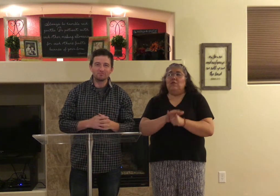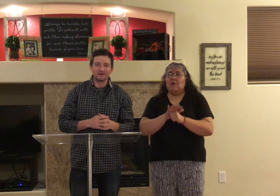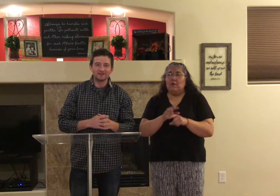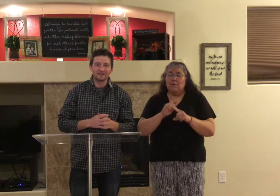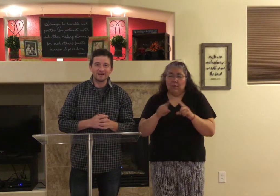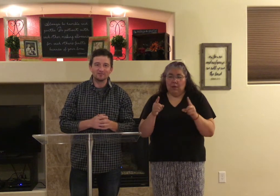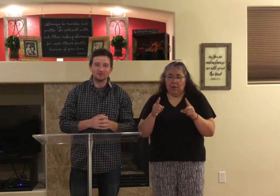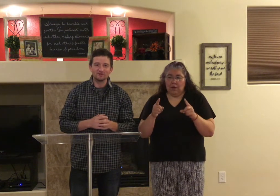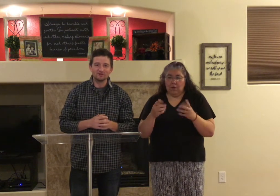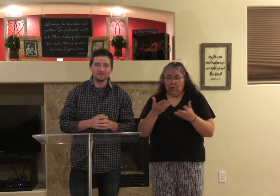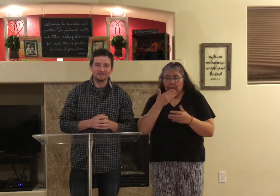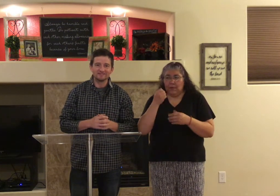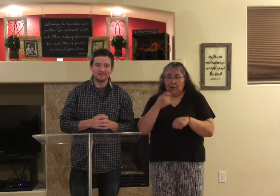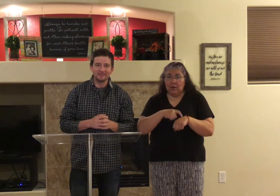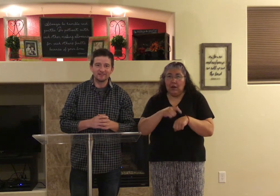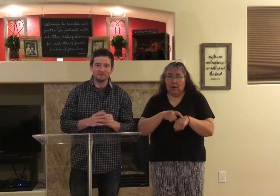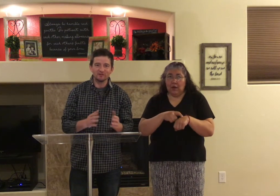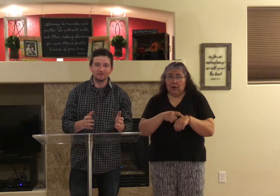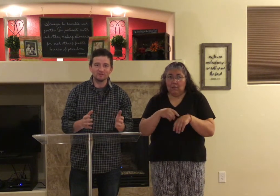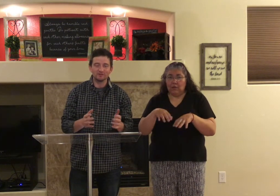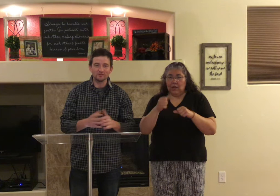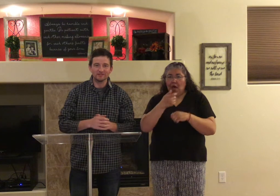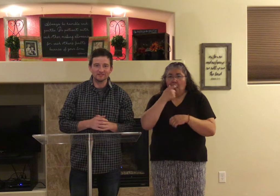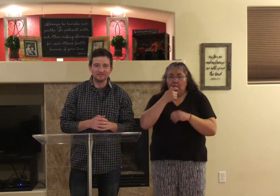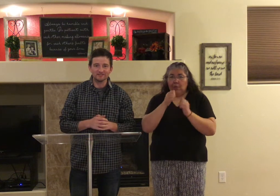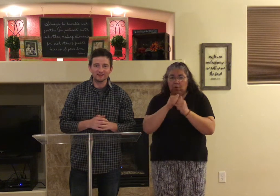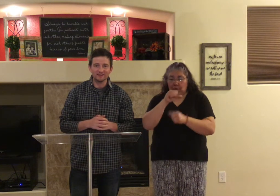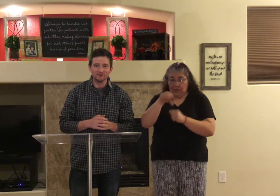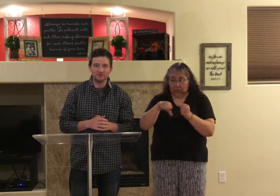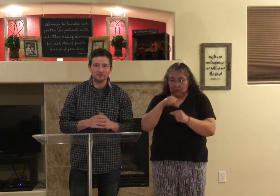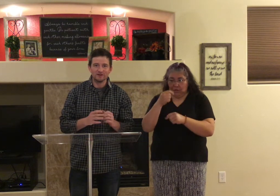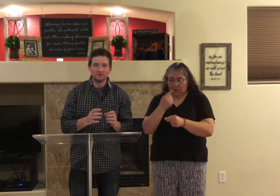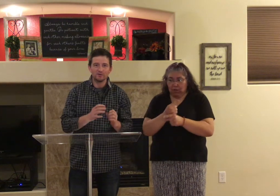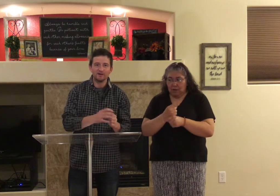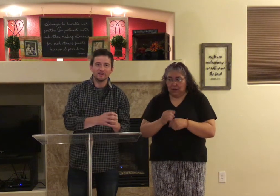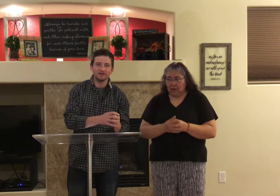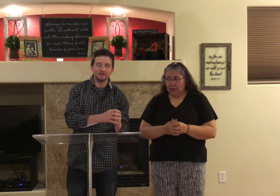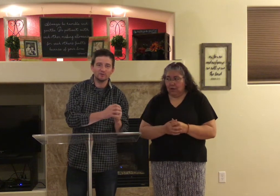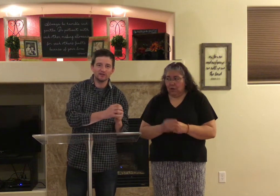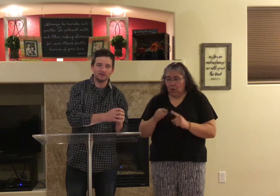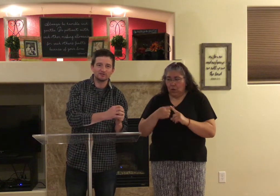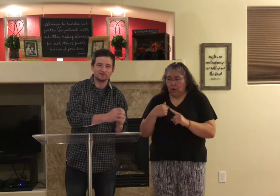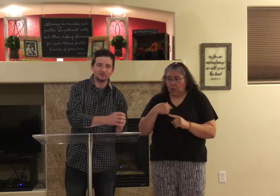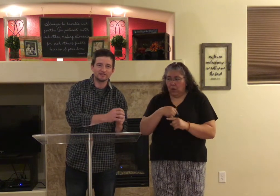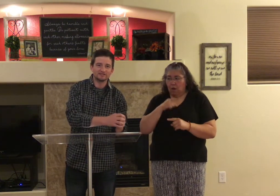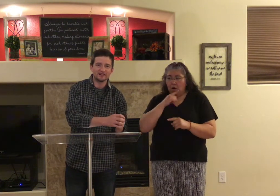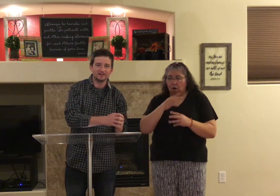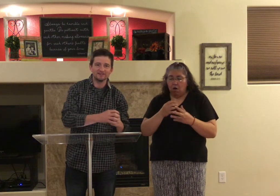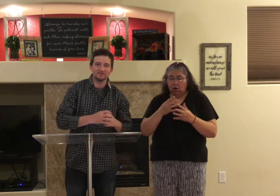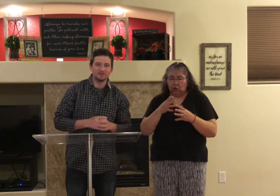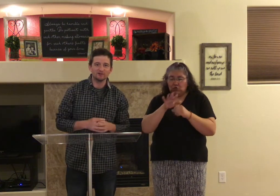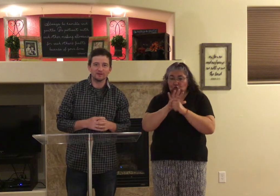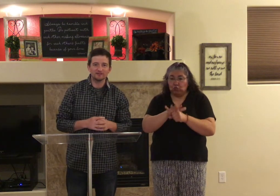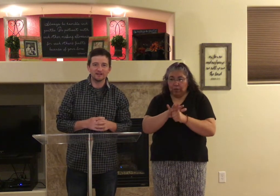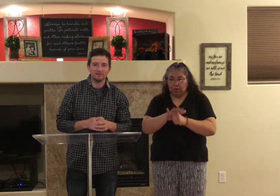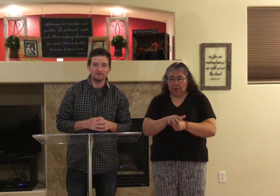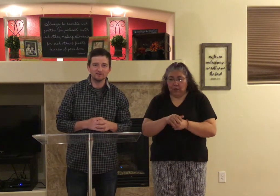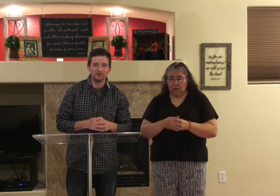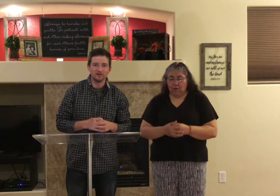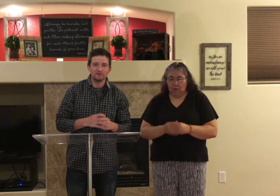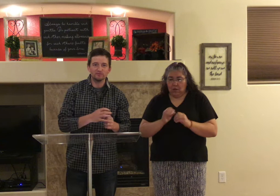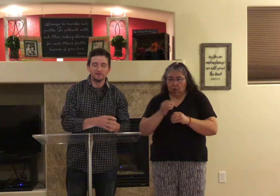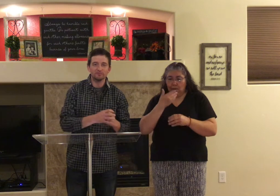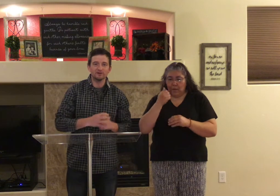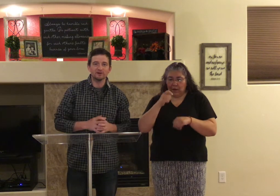But what a better time to take communion with one another, right? When we are stressed out, there's no better time